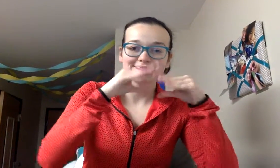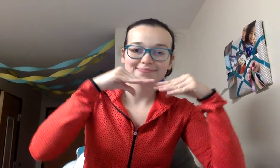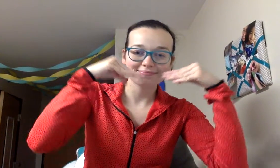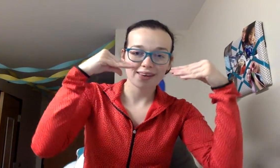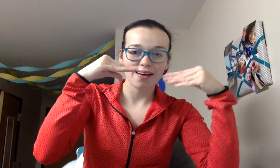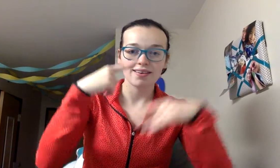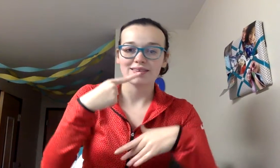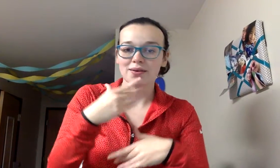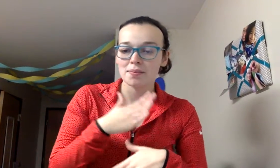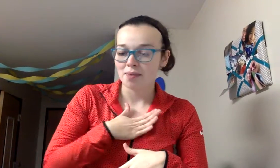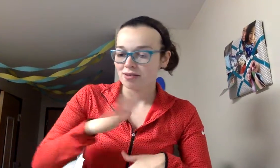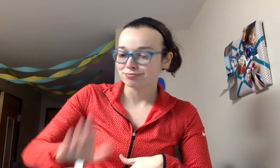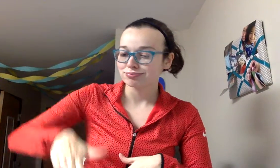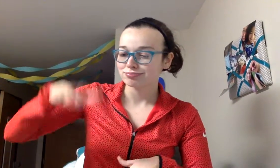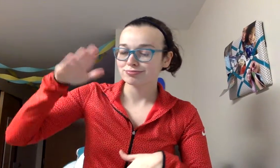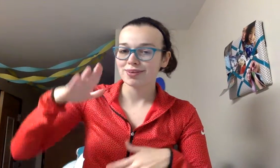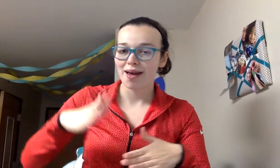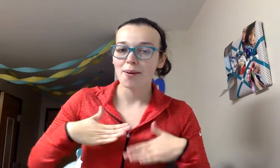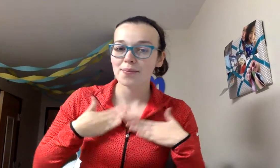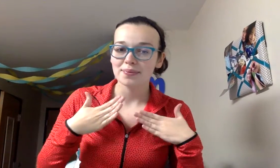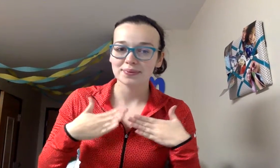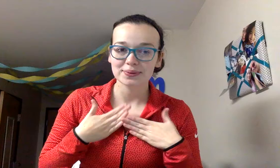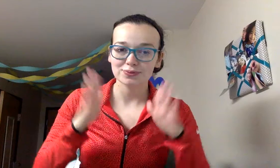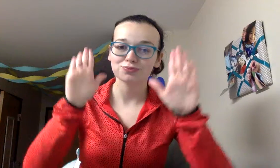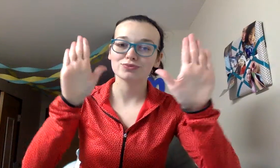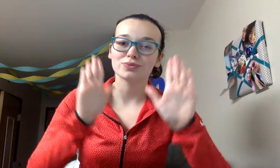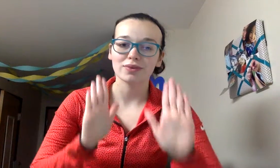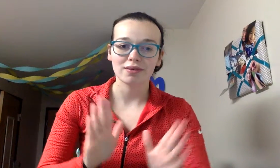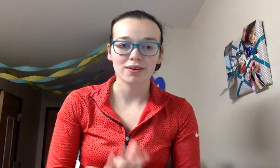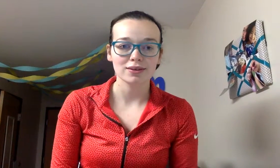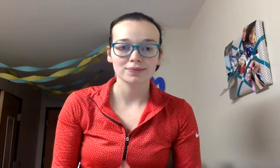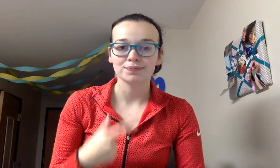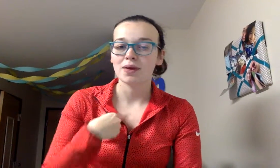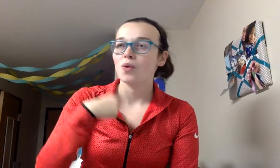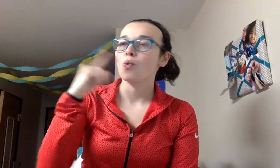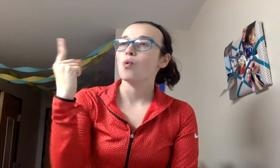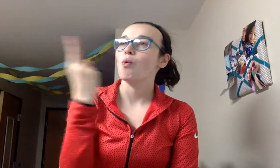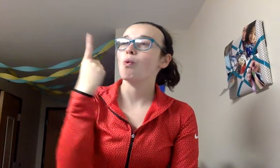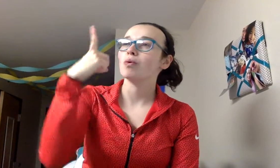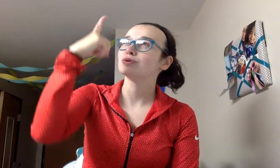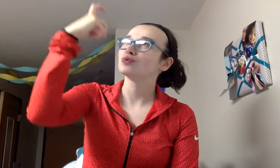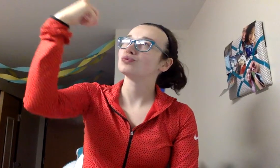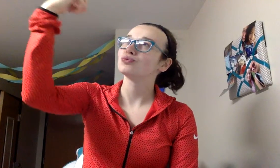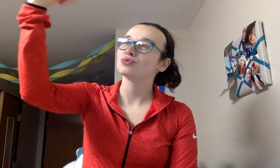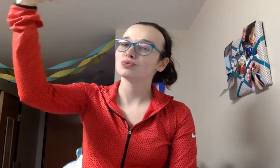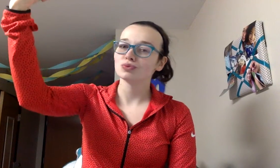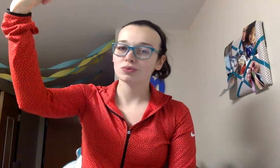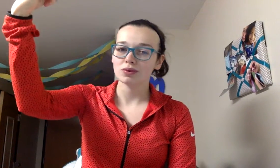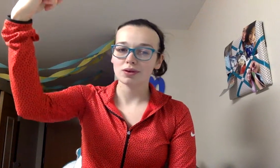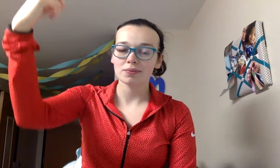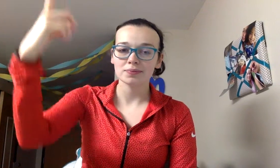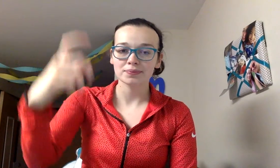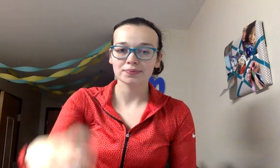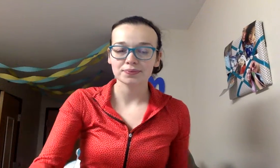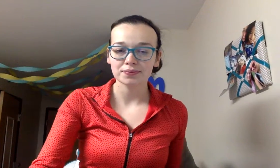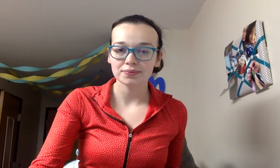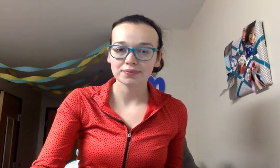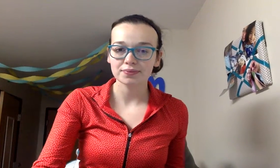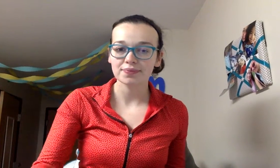childhood. And I was dreaming, always dreaming. It was an easy time to dream. When you